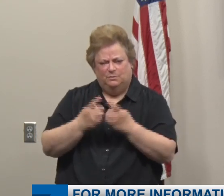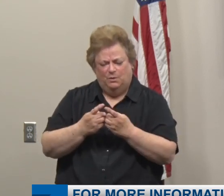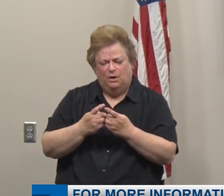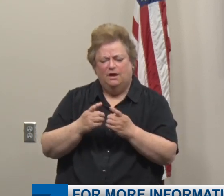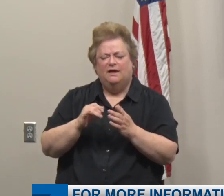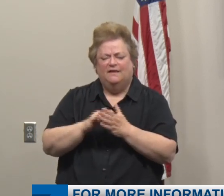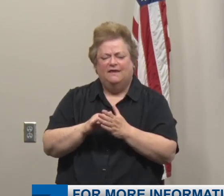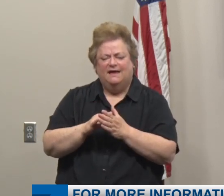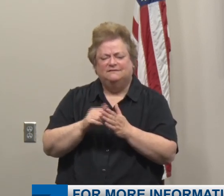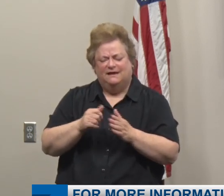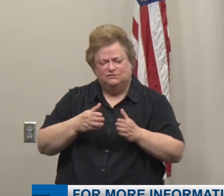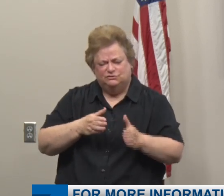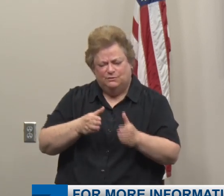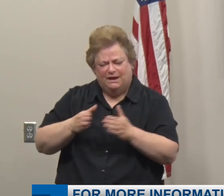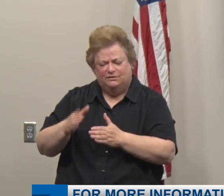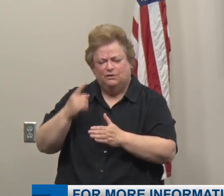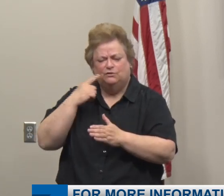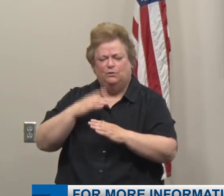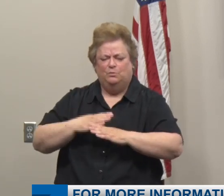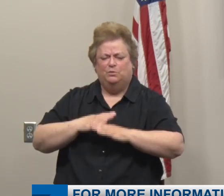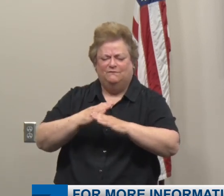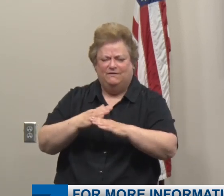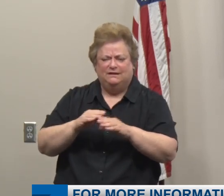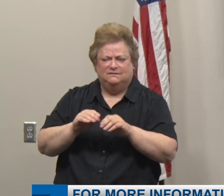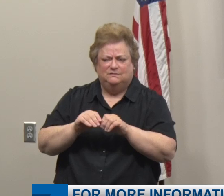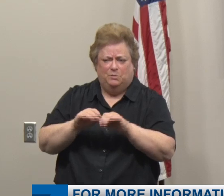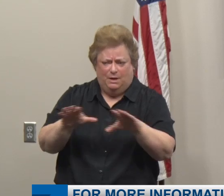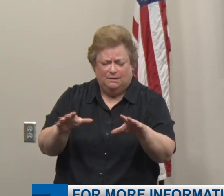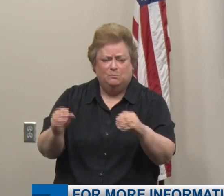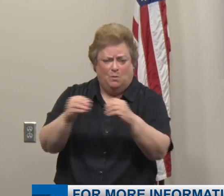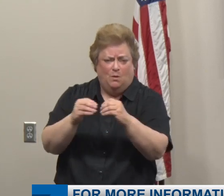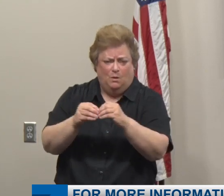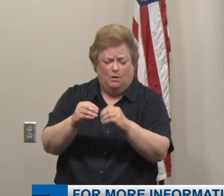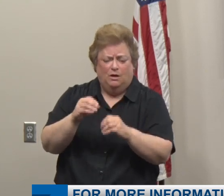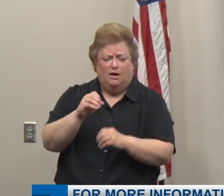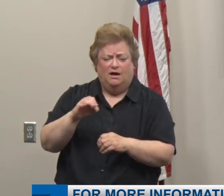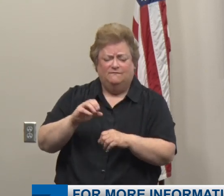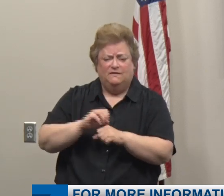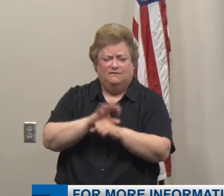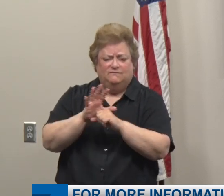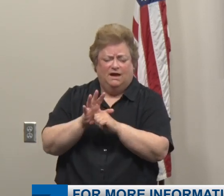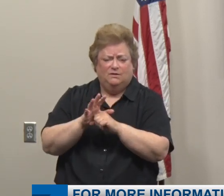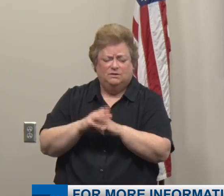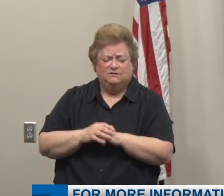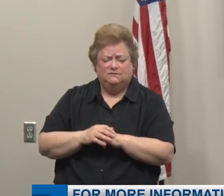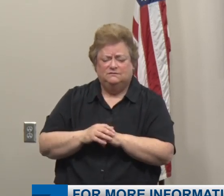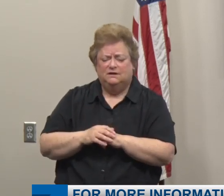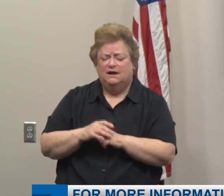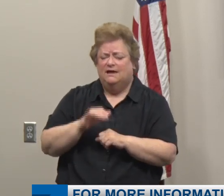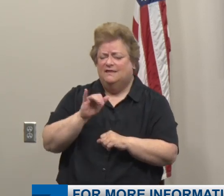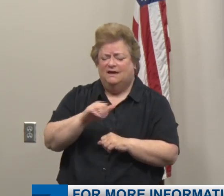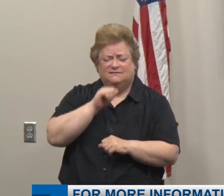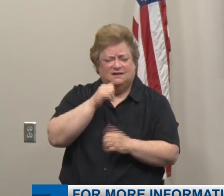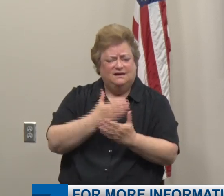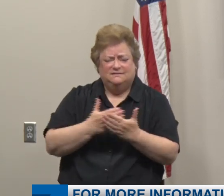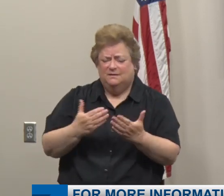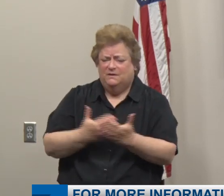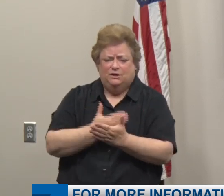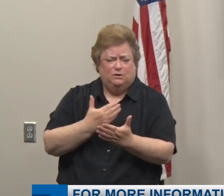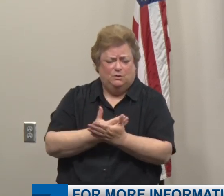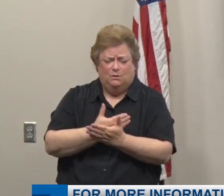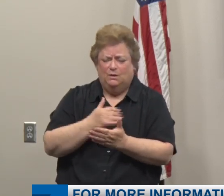strategy for preventing further spread of Cova 19 contact tracing is not something new and it's not